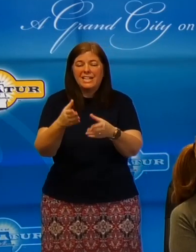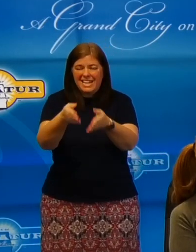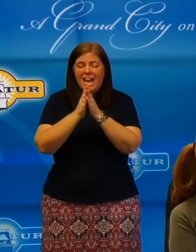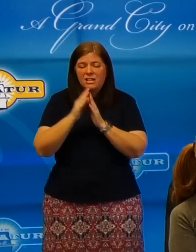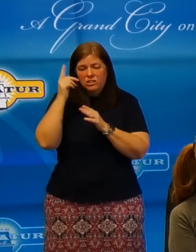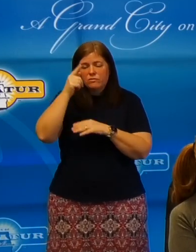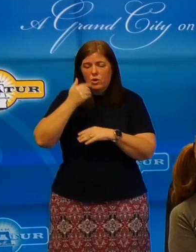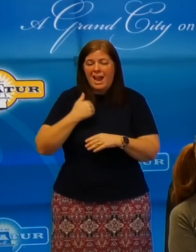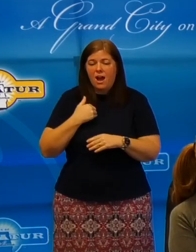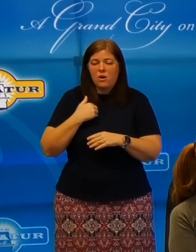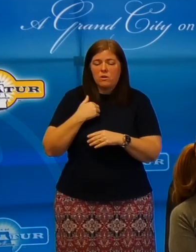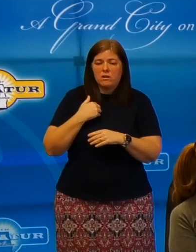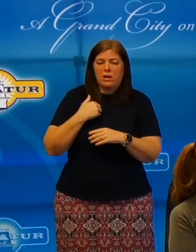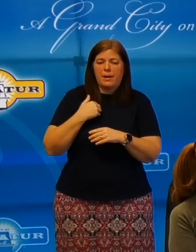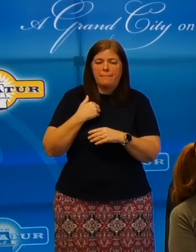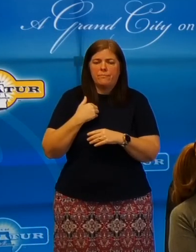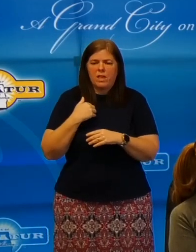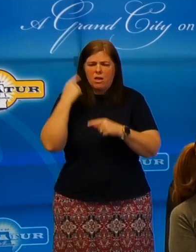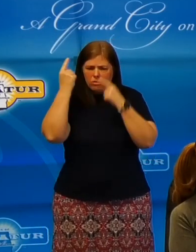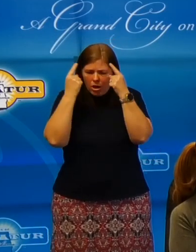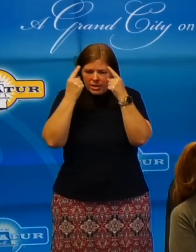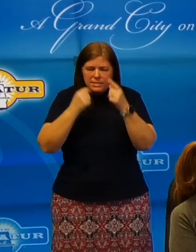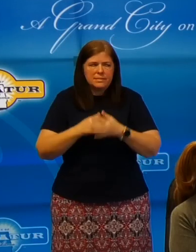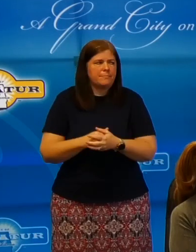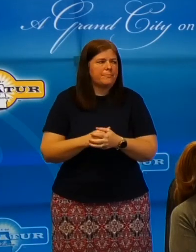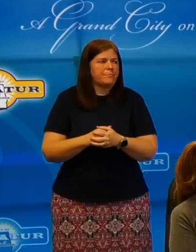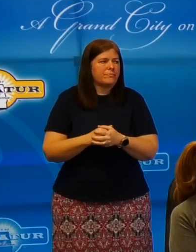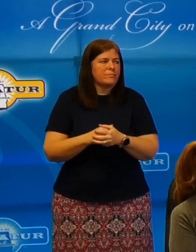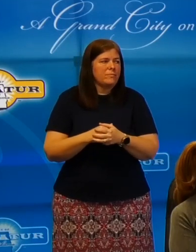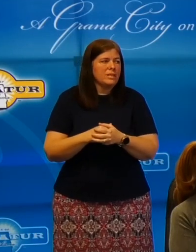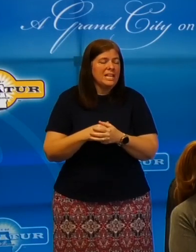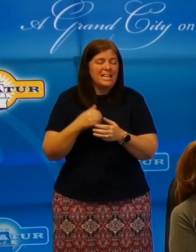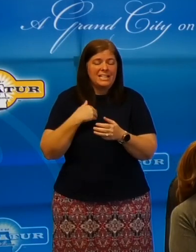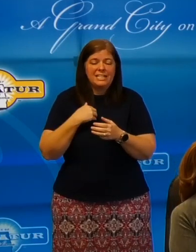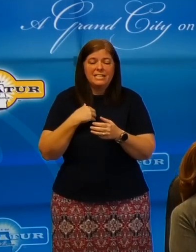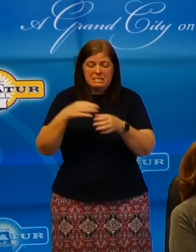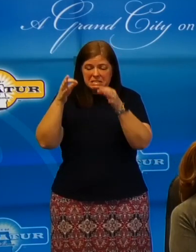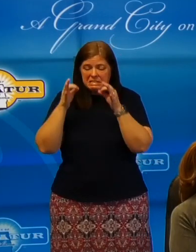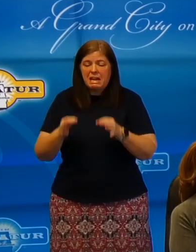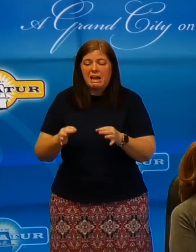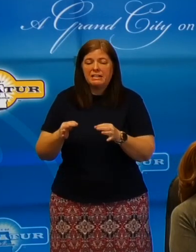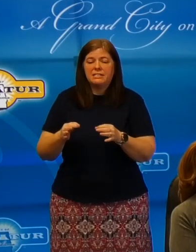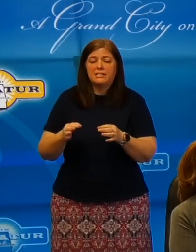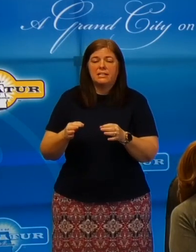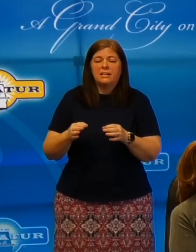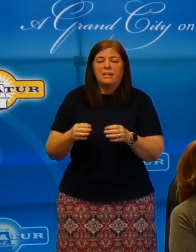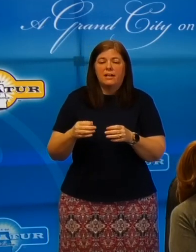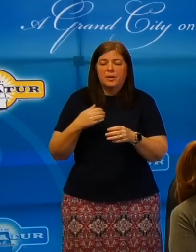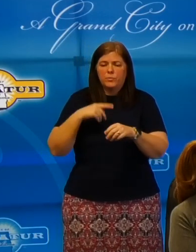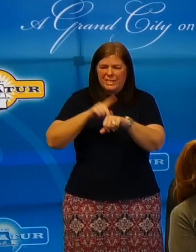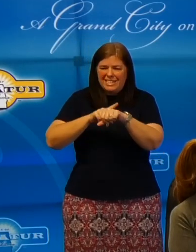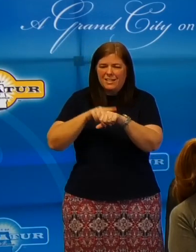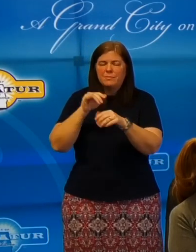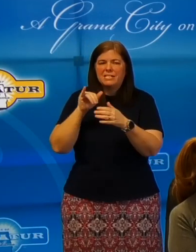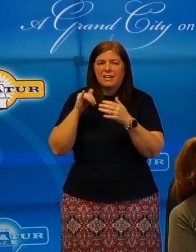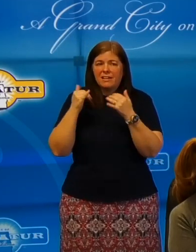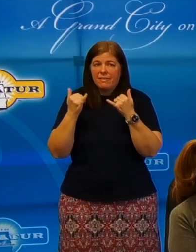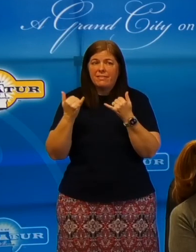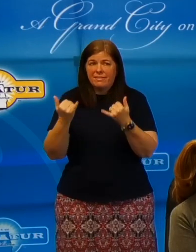he is also the chief of police and knows how instances like this need to be appropriately handled, especially with viruses